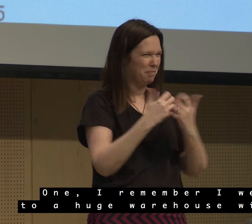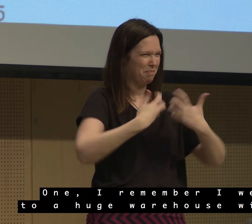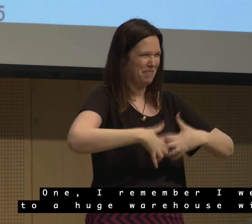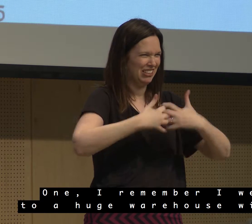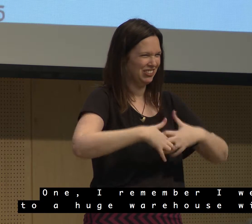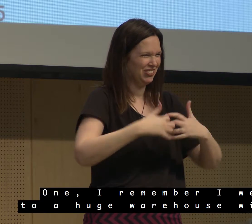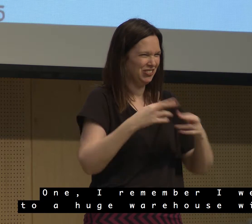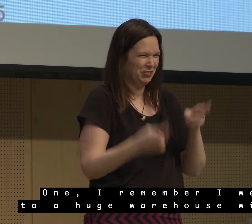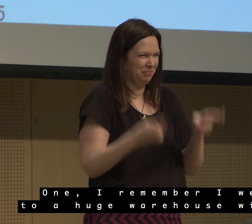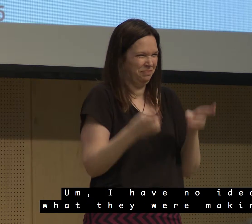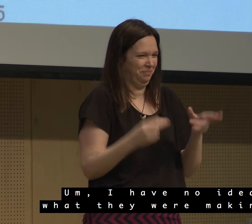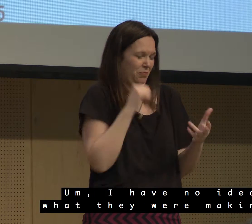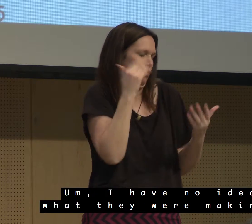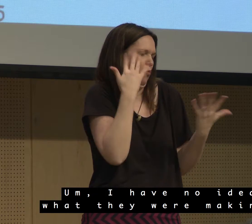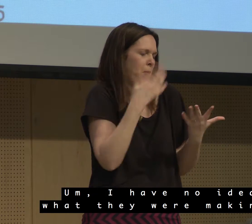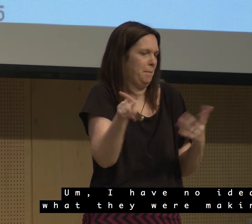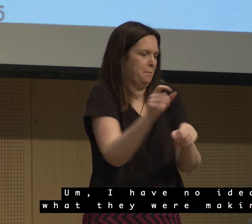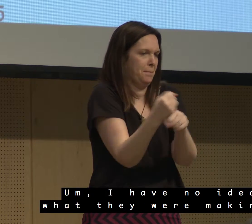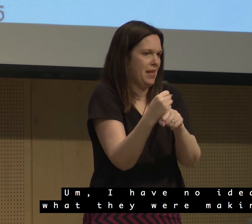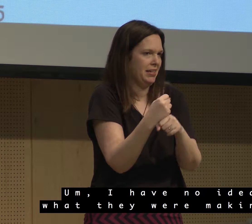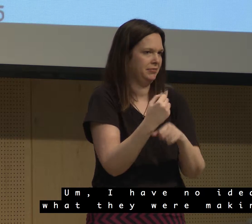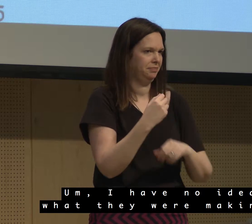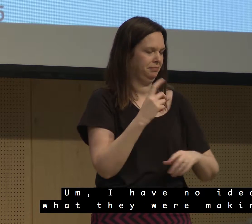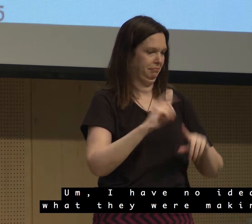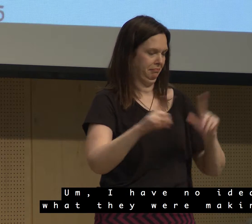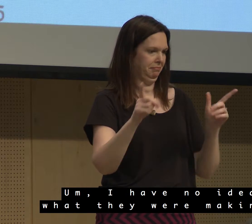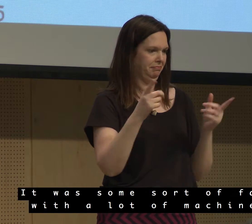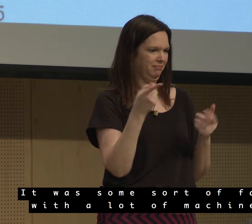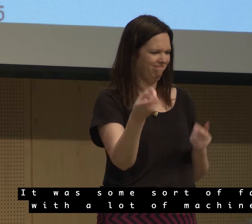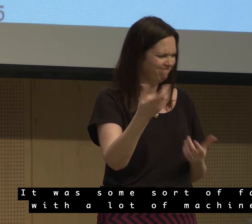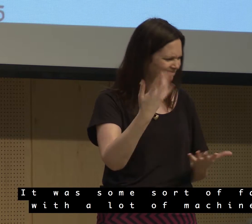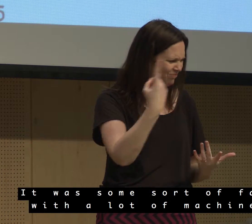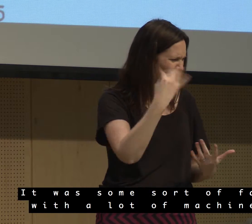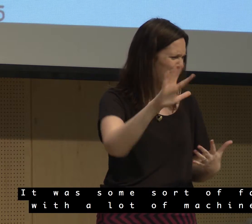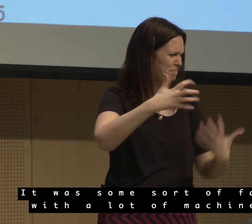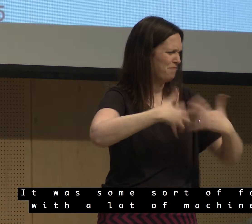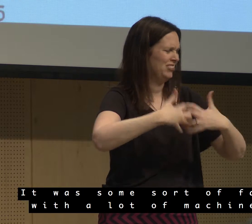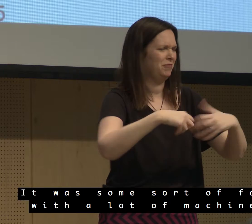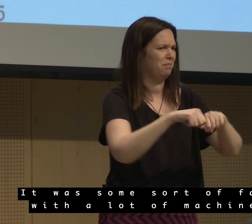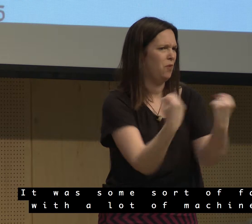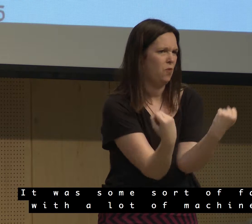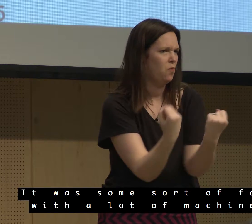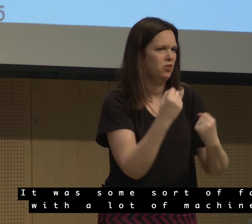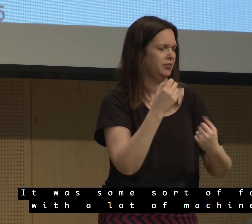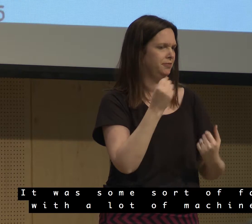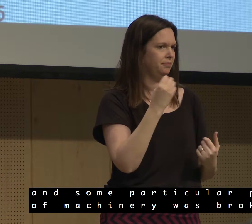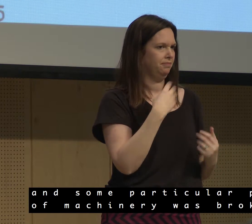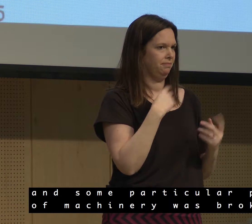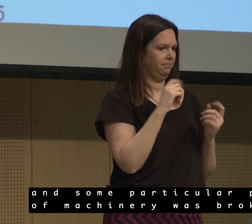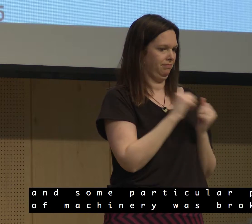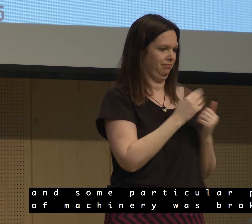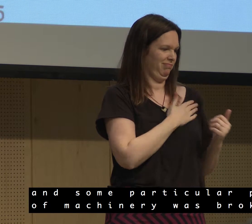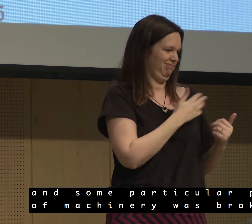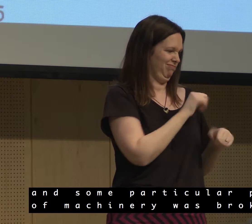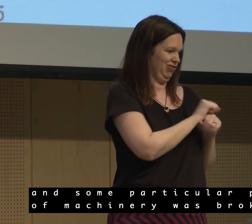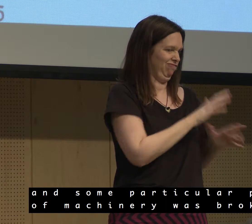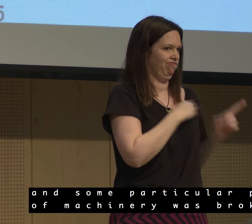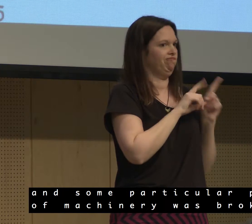huge warehouse with, I have no idea what they were making. It was some sort of factory with a lot of machinery, and some particular piece of machinery